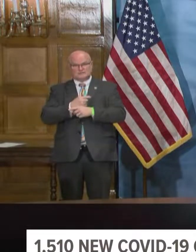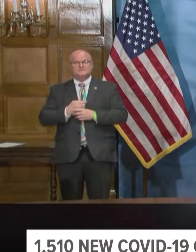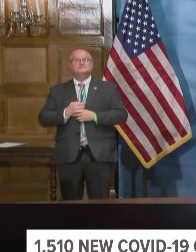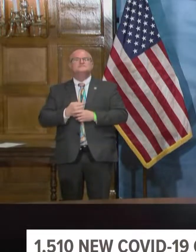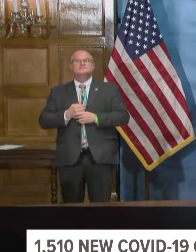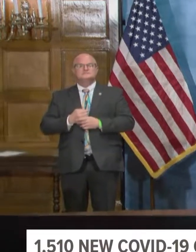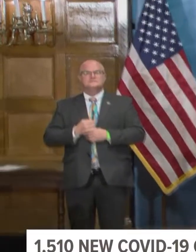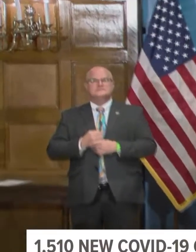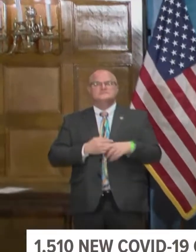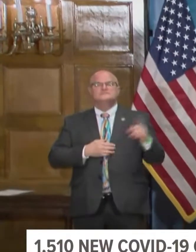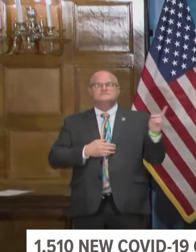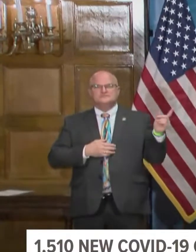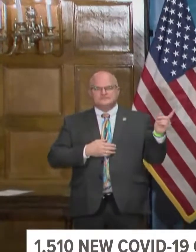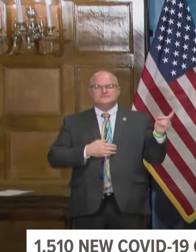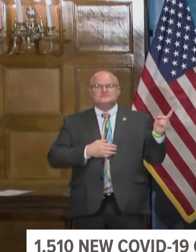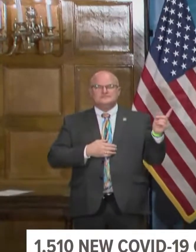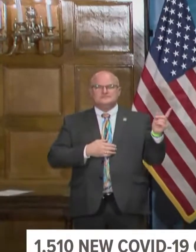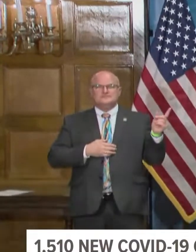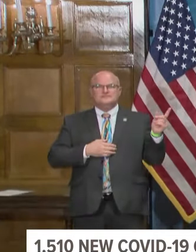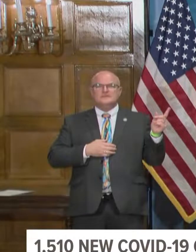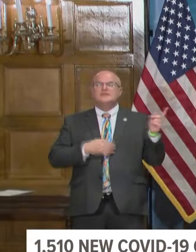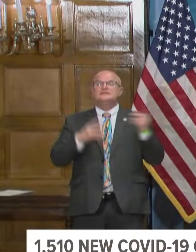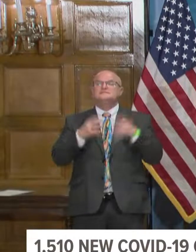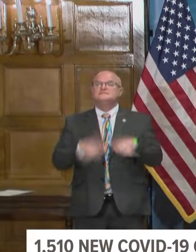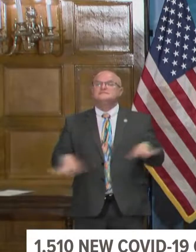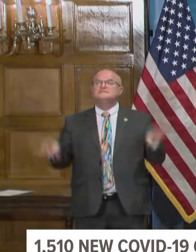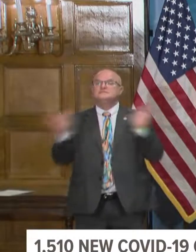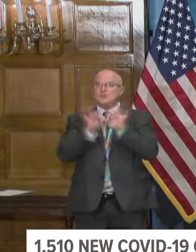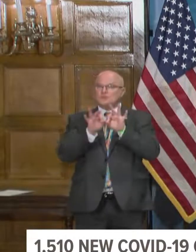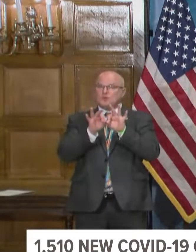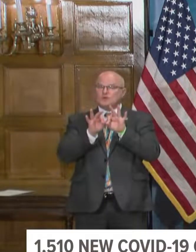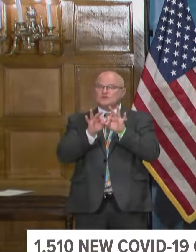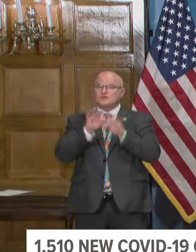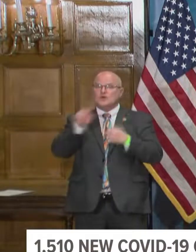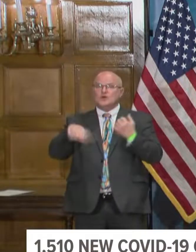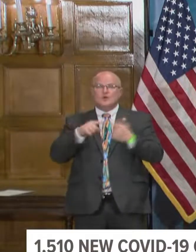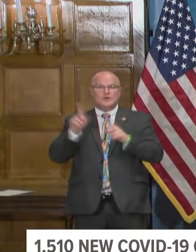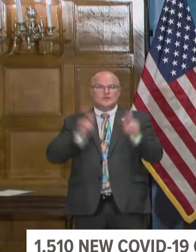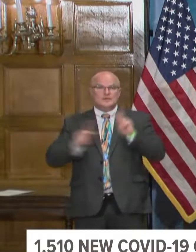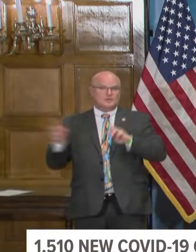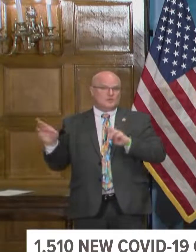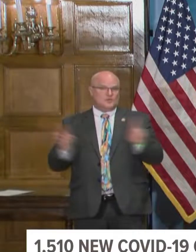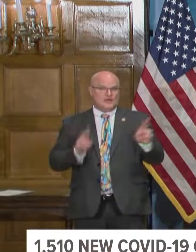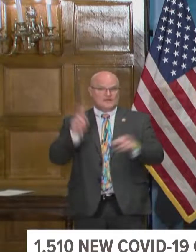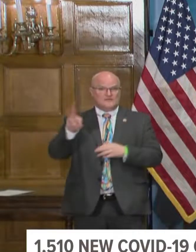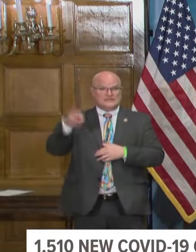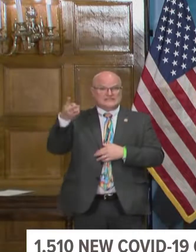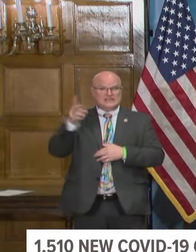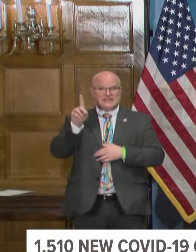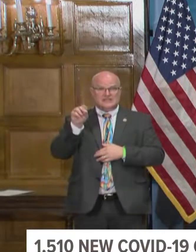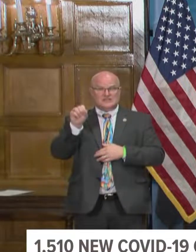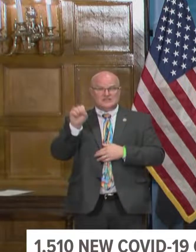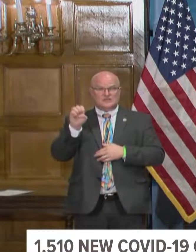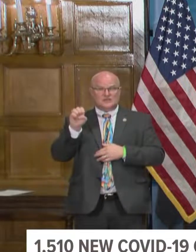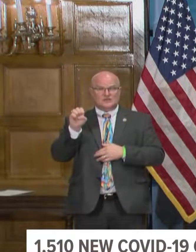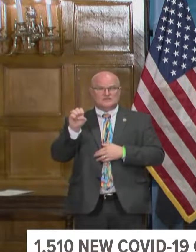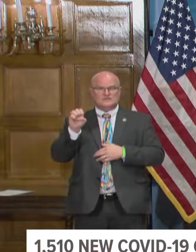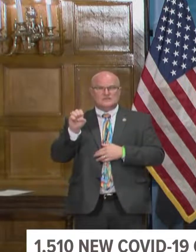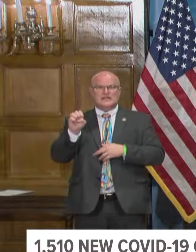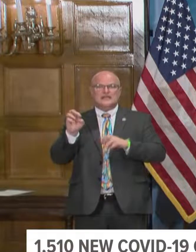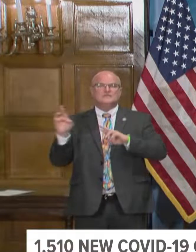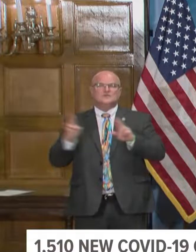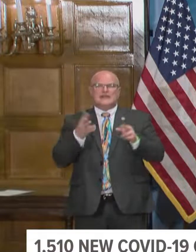Well, it's very important that whenever people are ready for the second dose, that the second dose is there to give